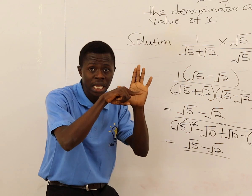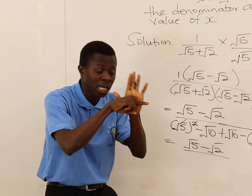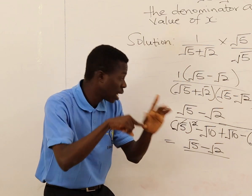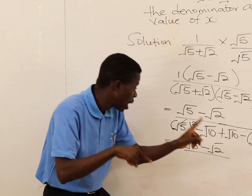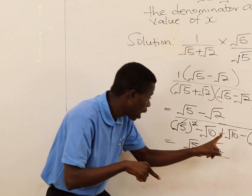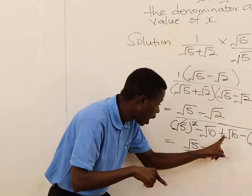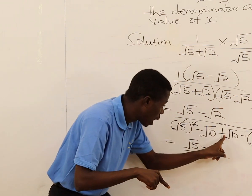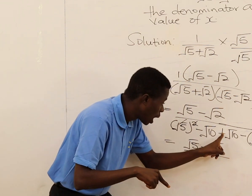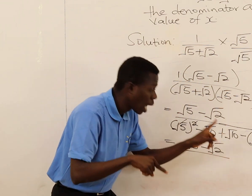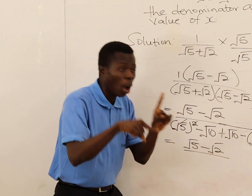will give us 0.